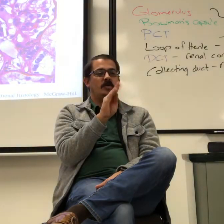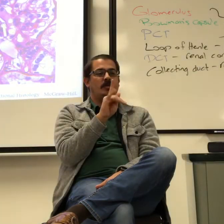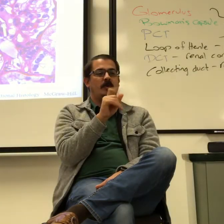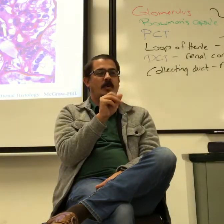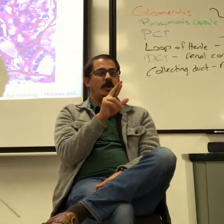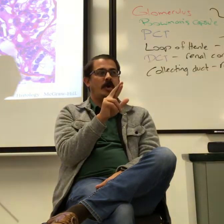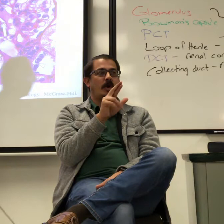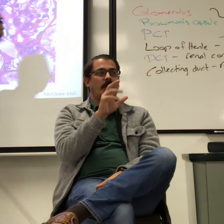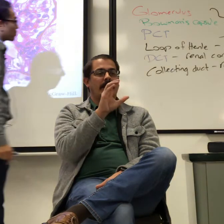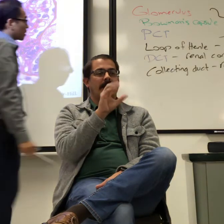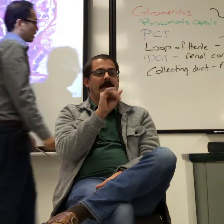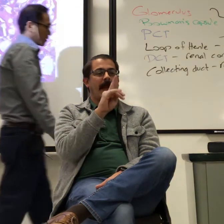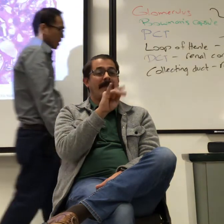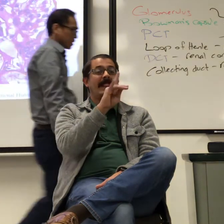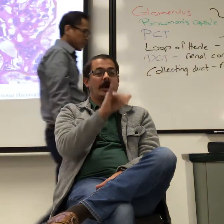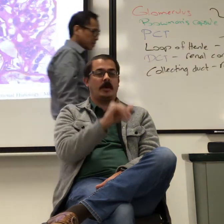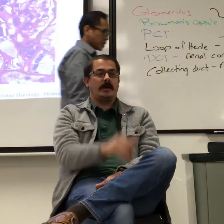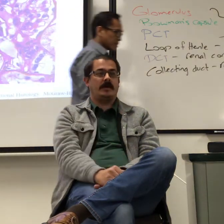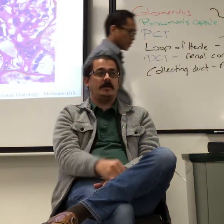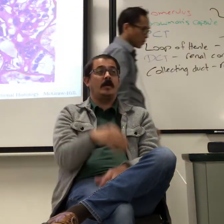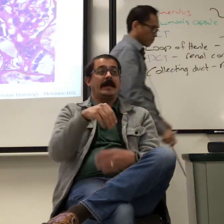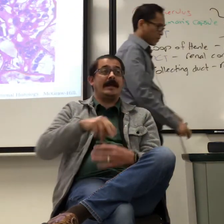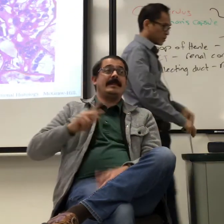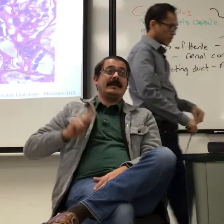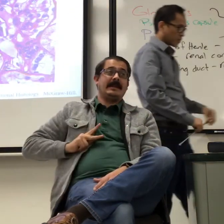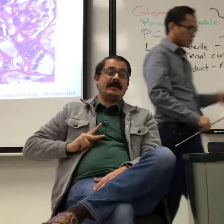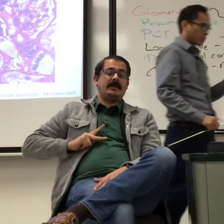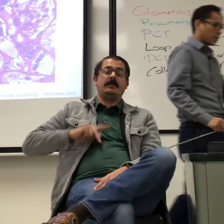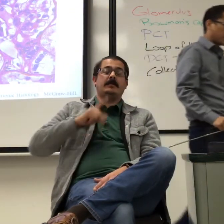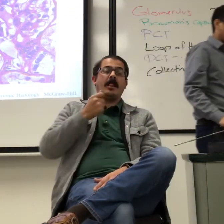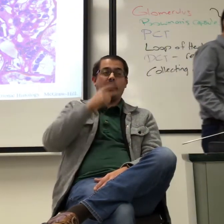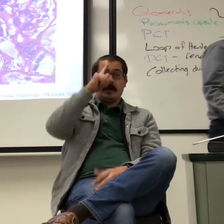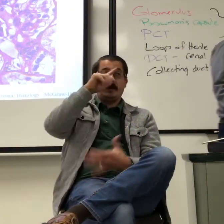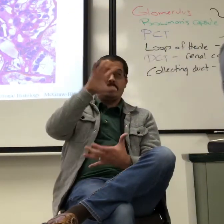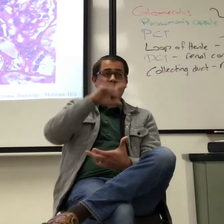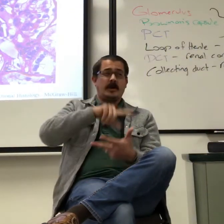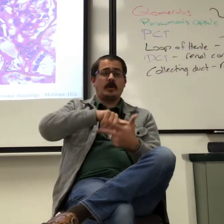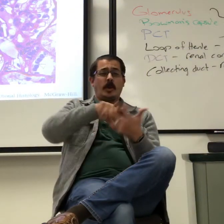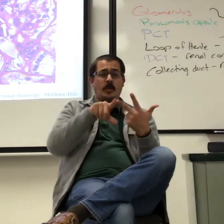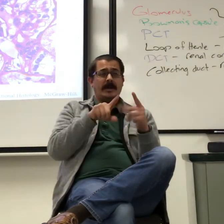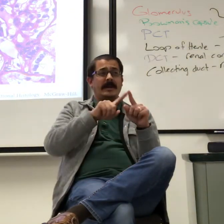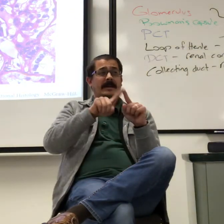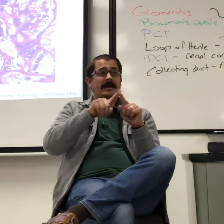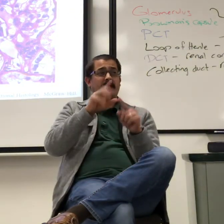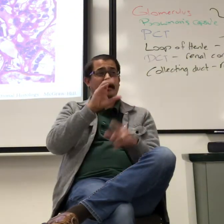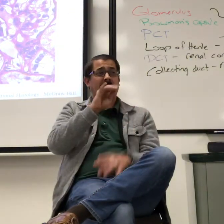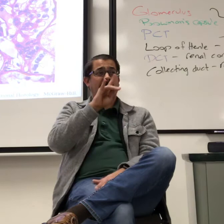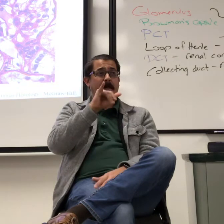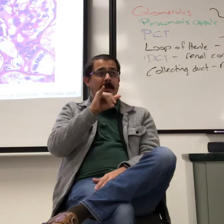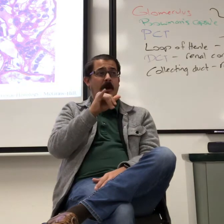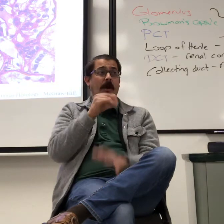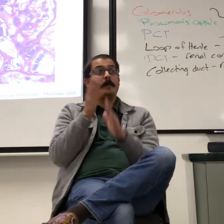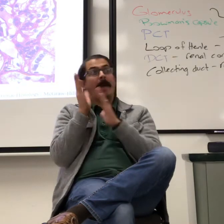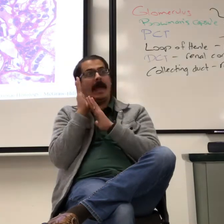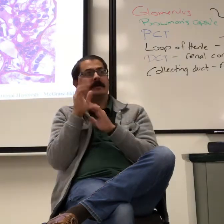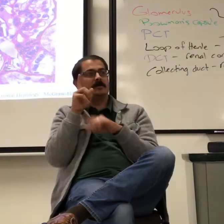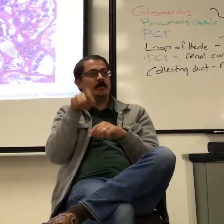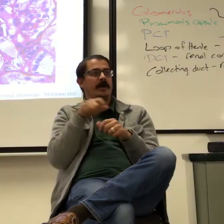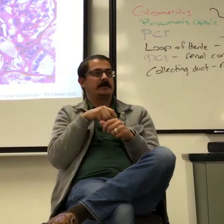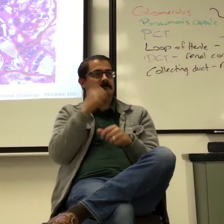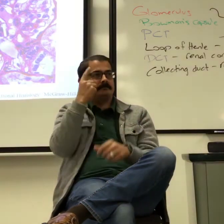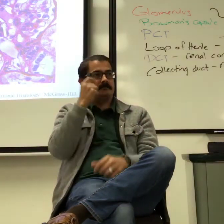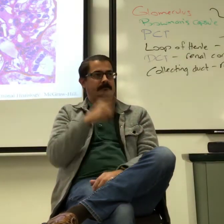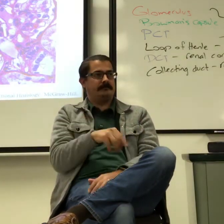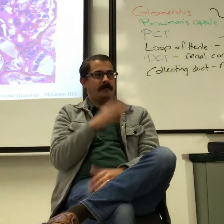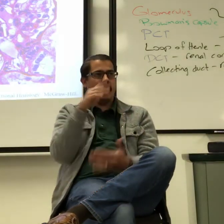capillaries. So in the kidneys, it gets a little confusing. There's 3 different capillary beds you got to keep track of. Let me just list them here. I